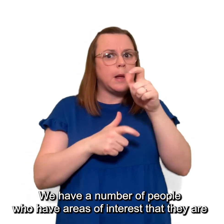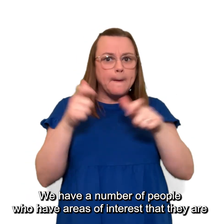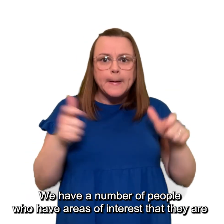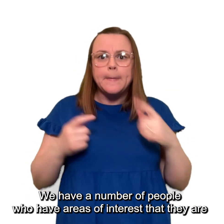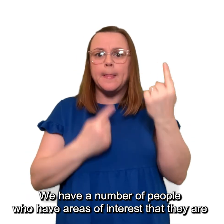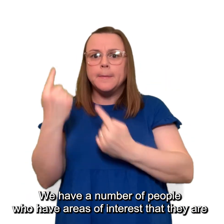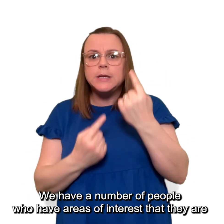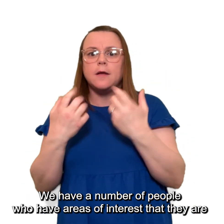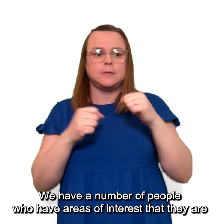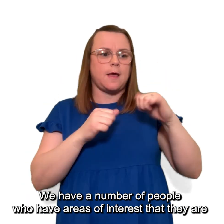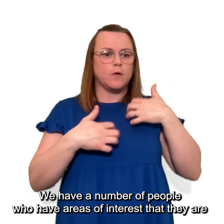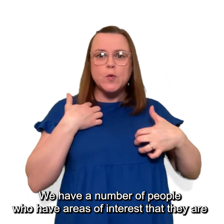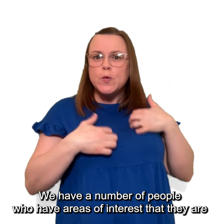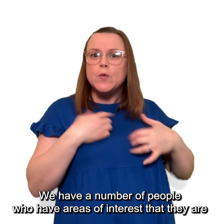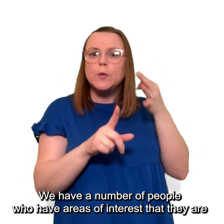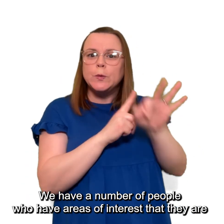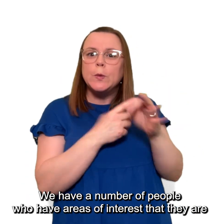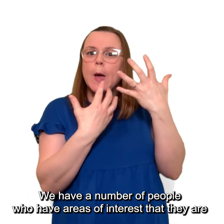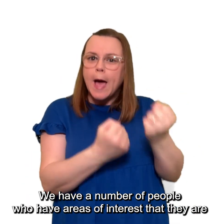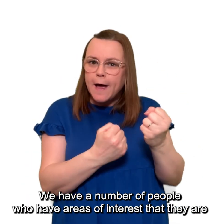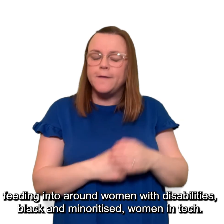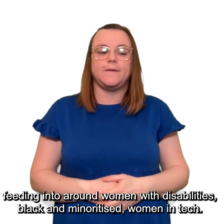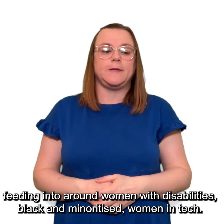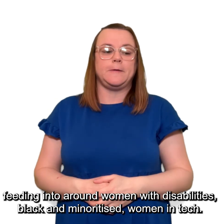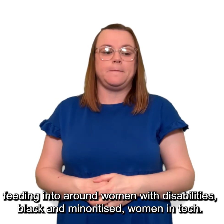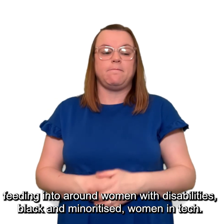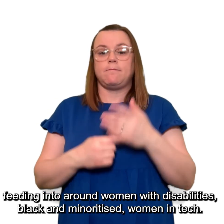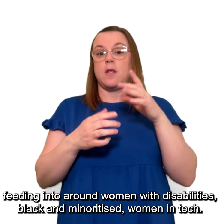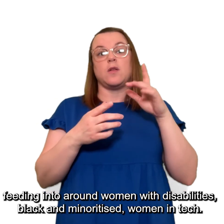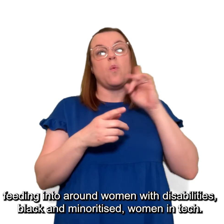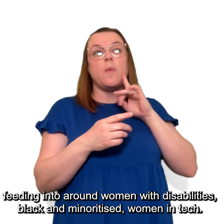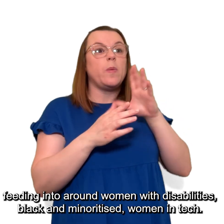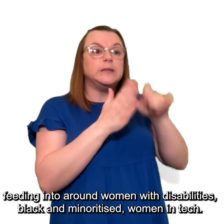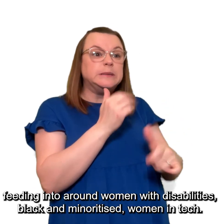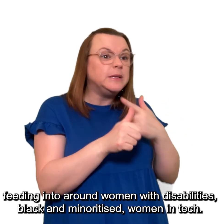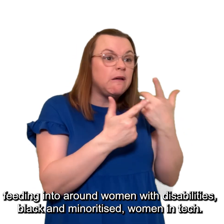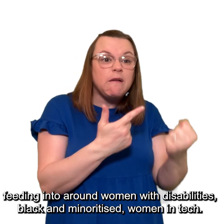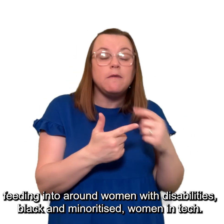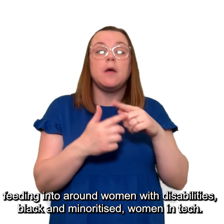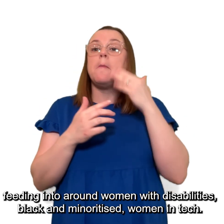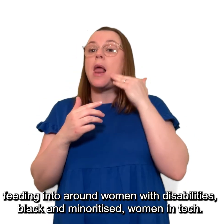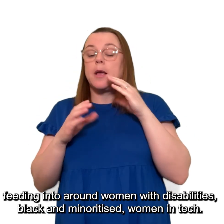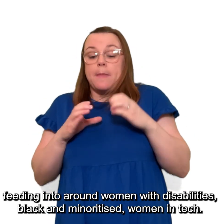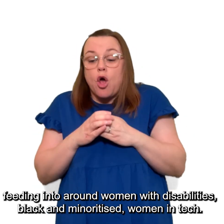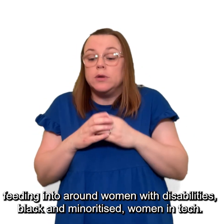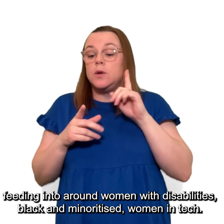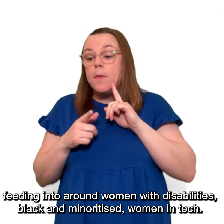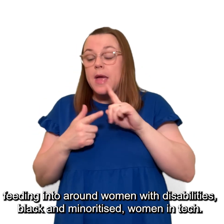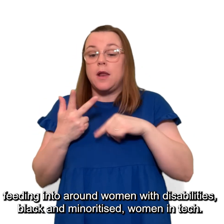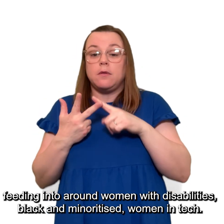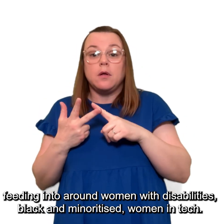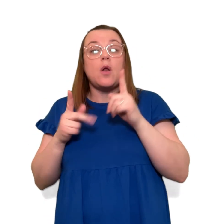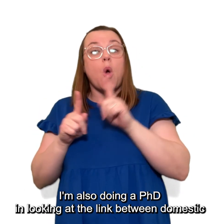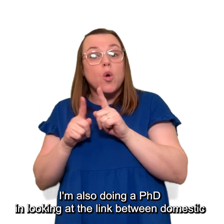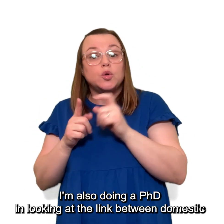a number of people who have areas of interest that they're feeding into around women with disabilities, Black and minoritised women